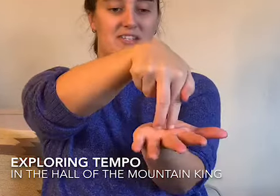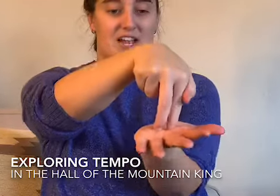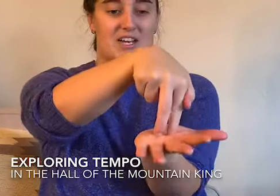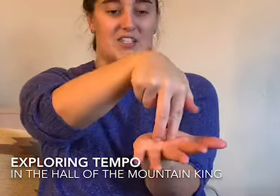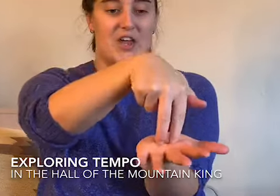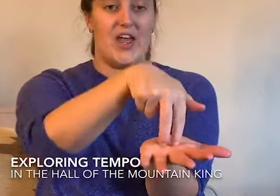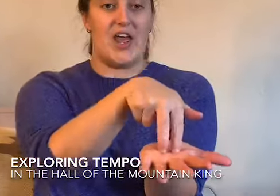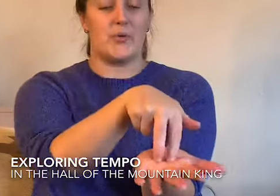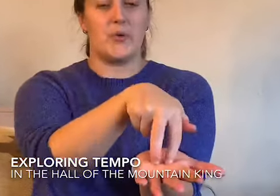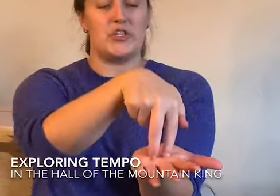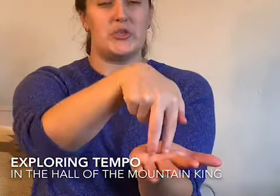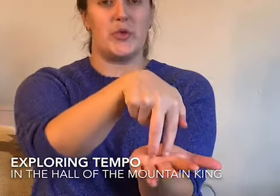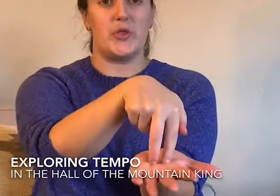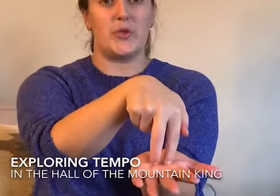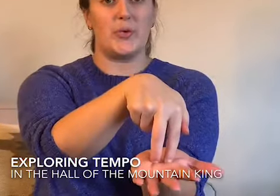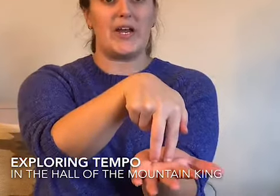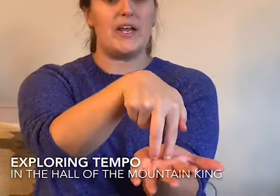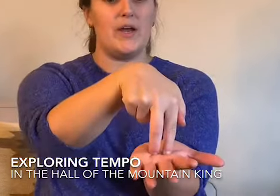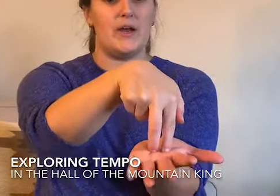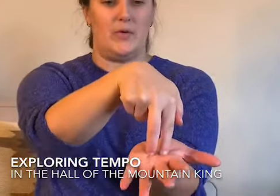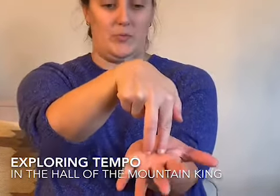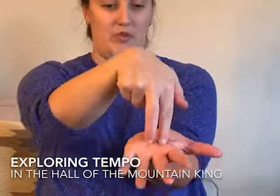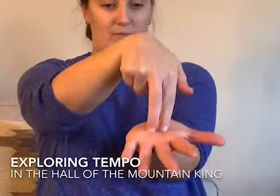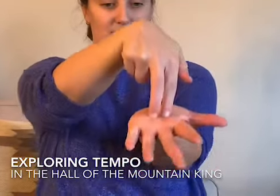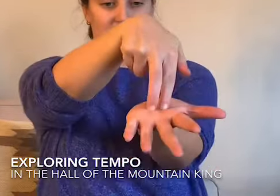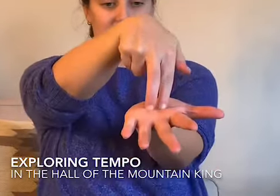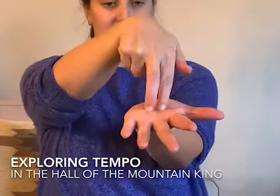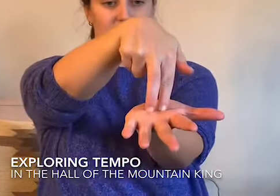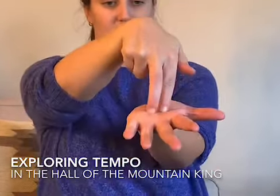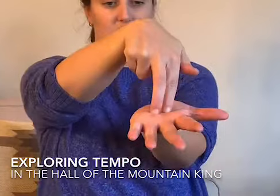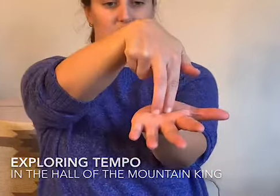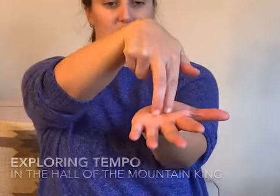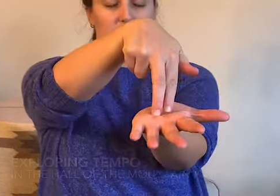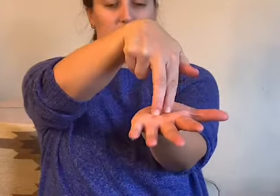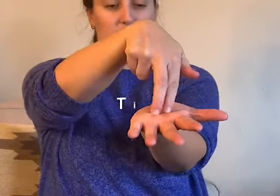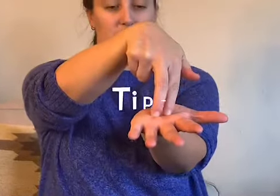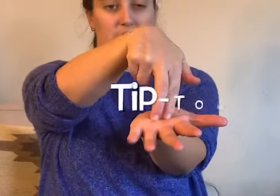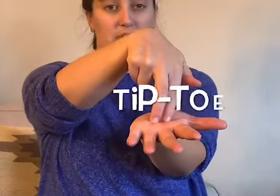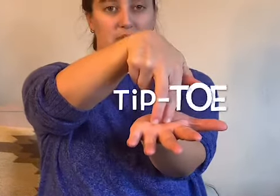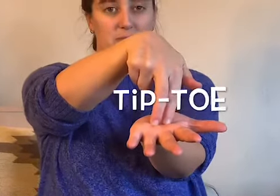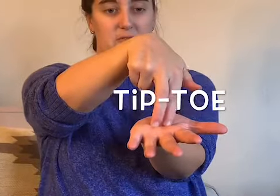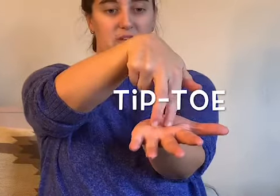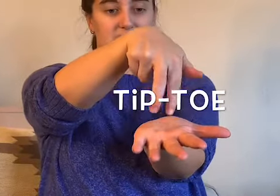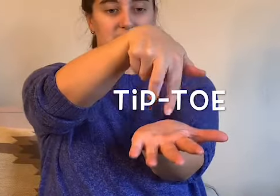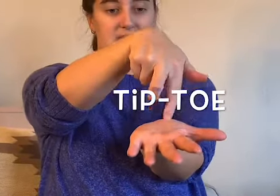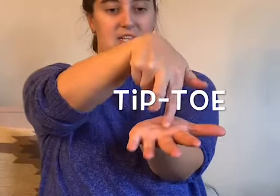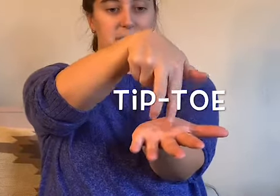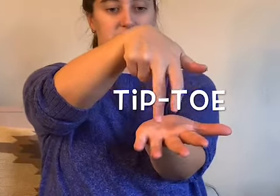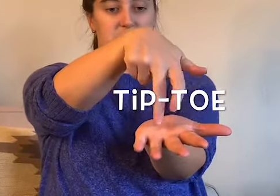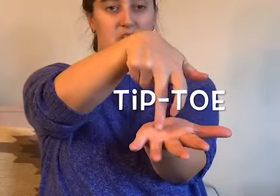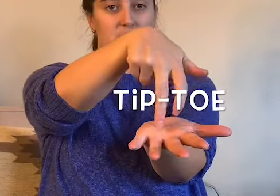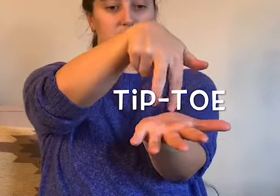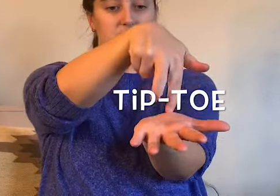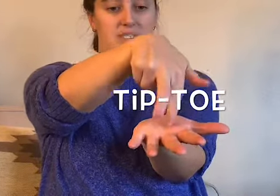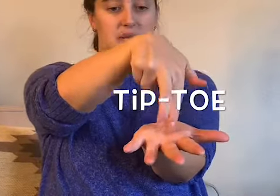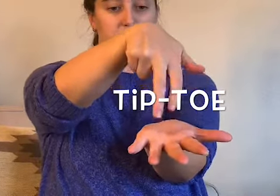stage. And we're going to do three movements. The first movement is tiptoe,